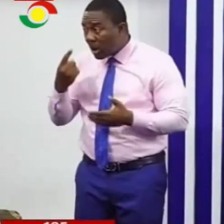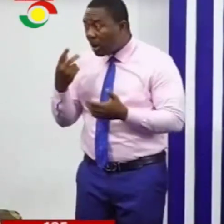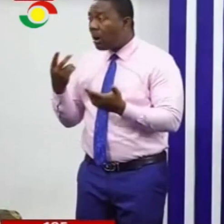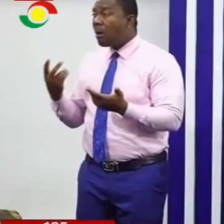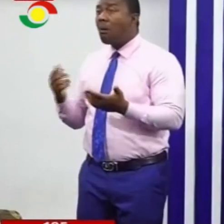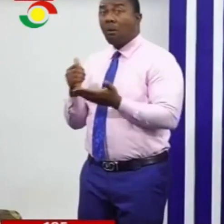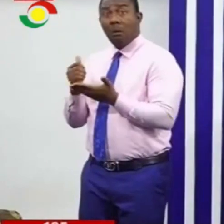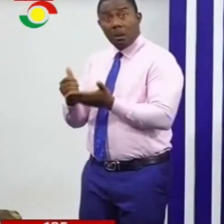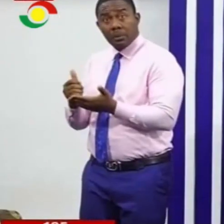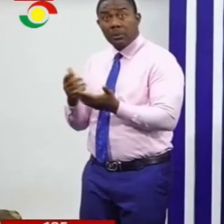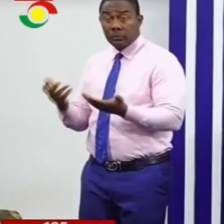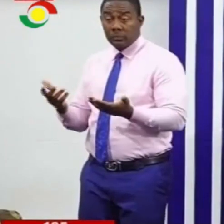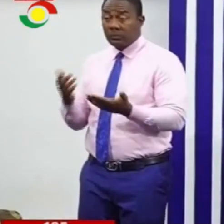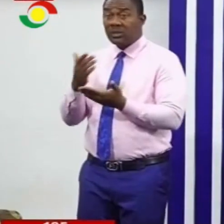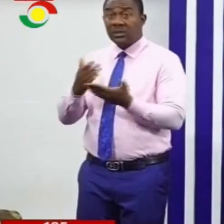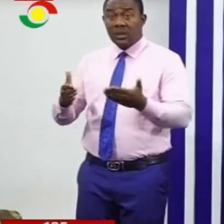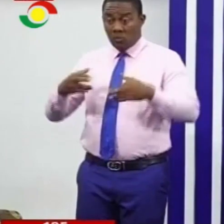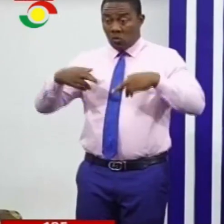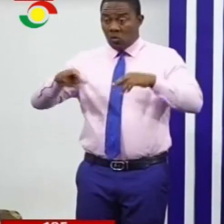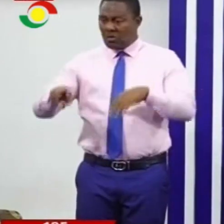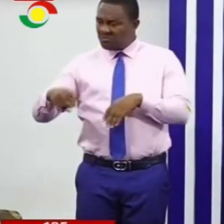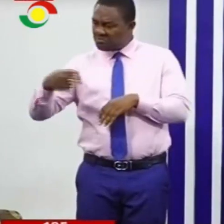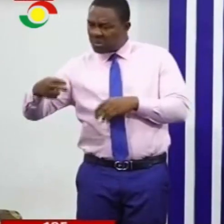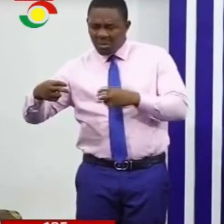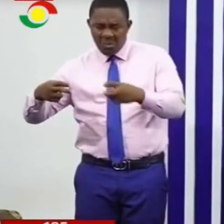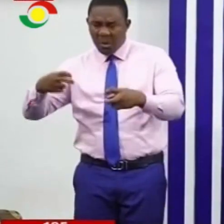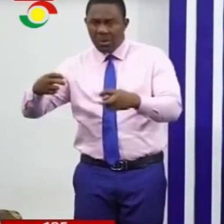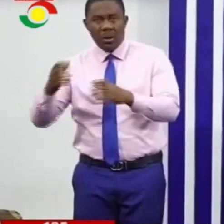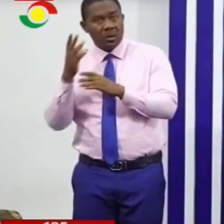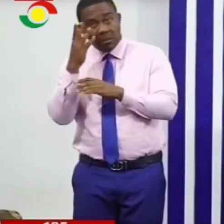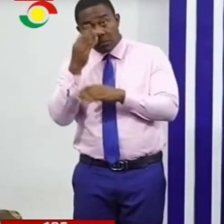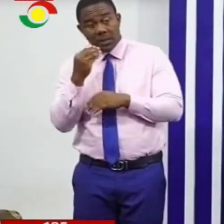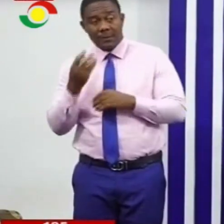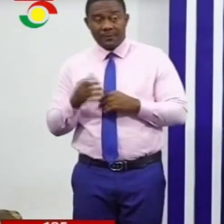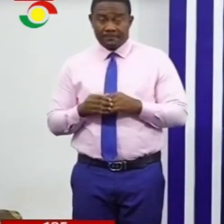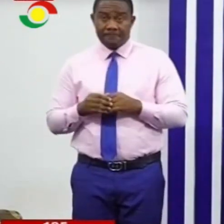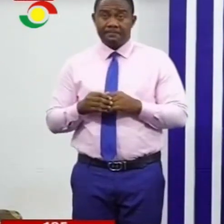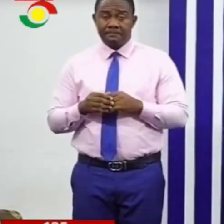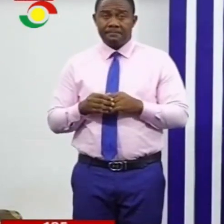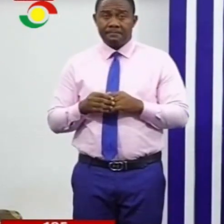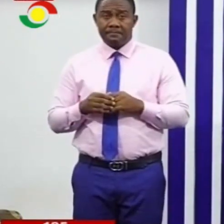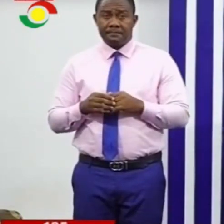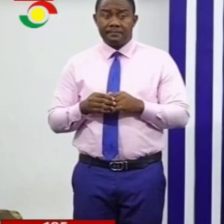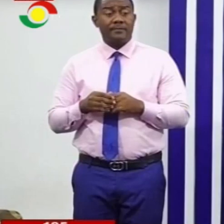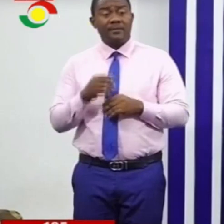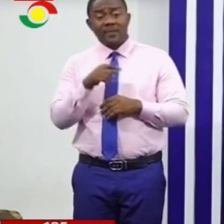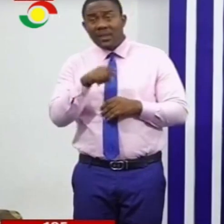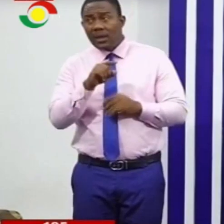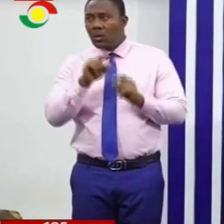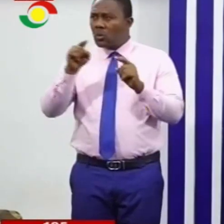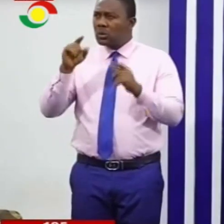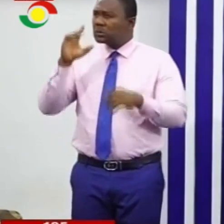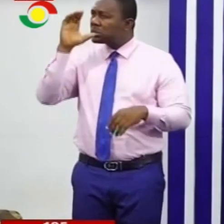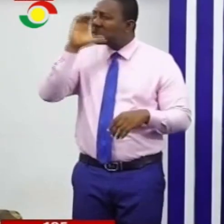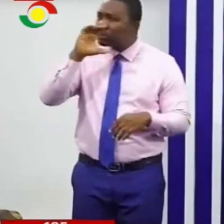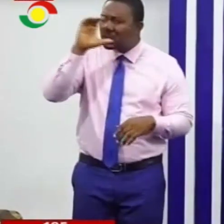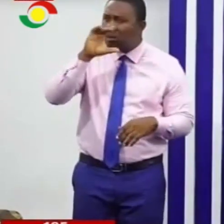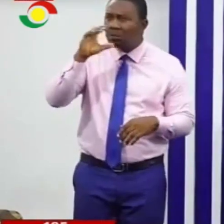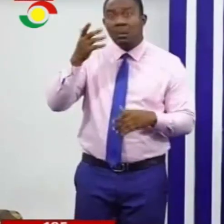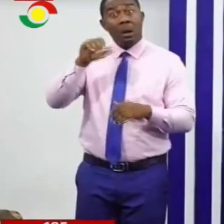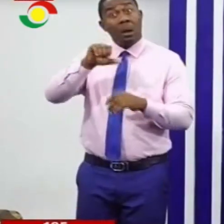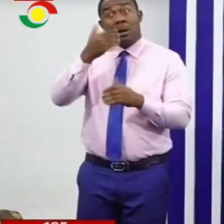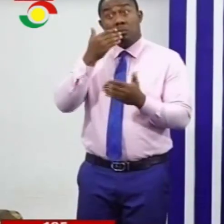so ho wono ma na de da kwan ho no so no wo mo ne ministry of education ne aban nwuma ko aka no so ehwehwe baby a ibetu mi e de wo